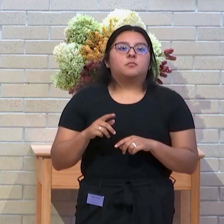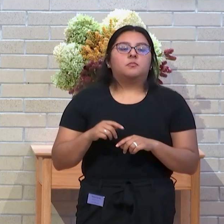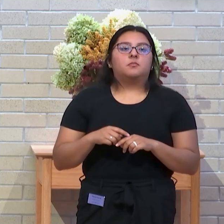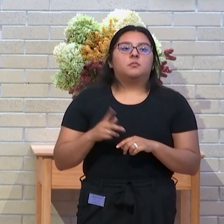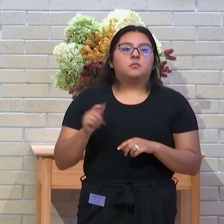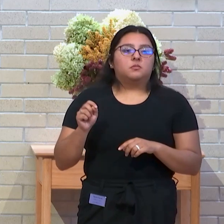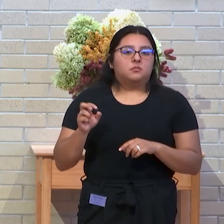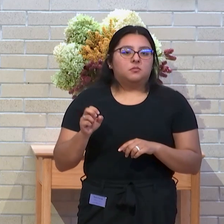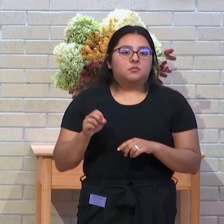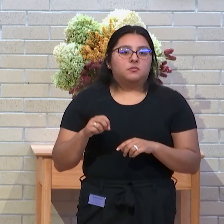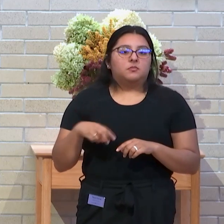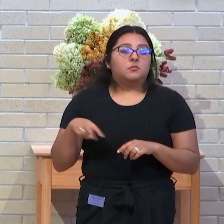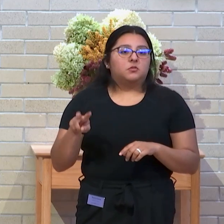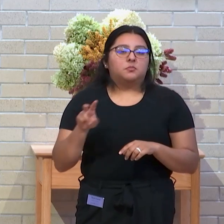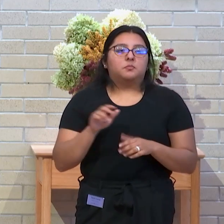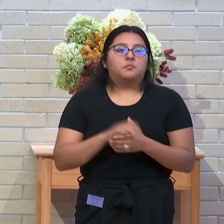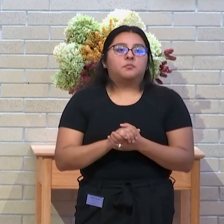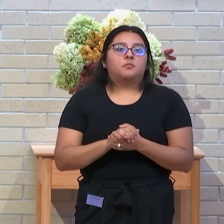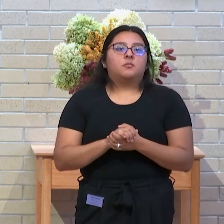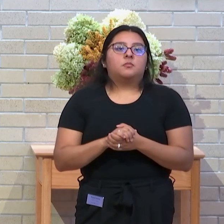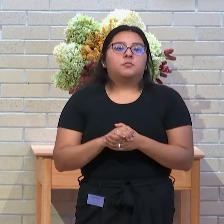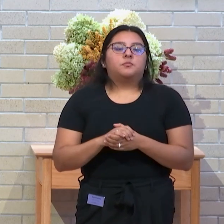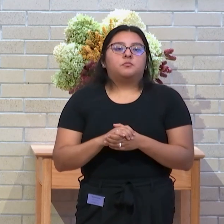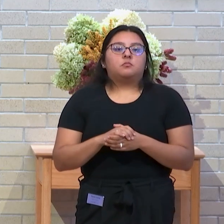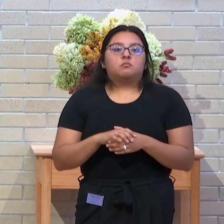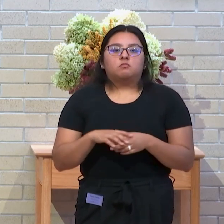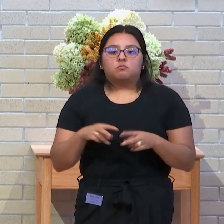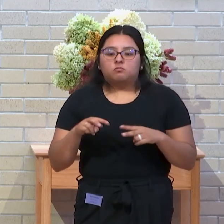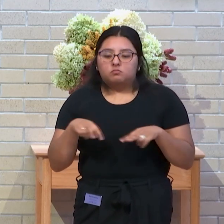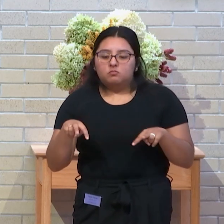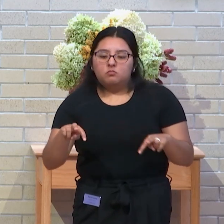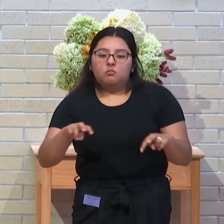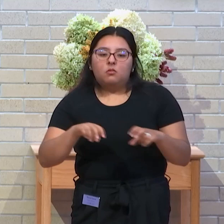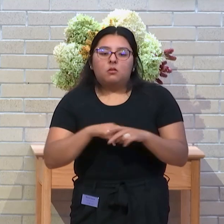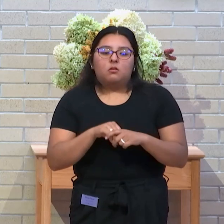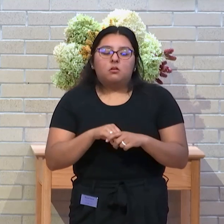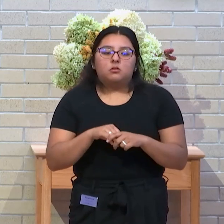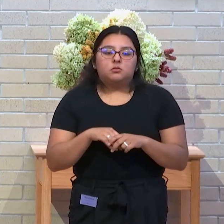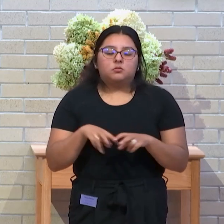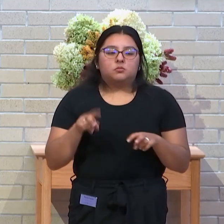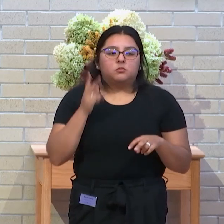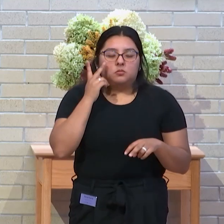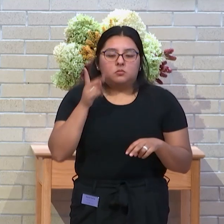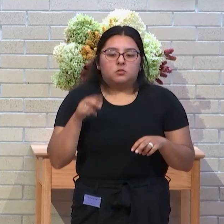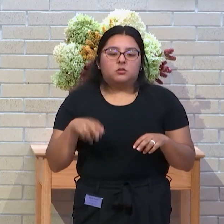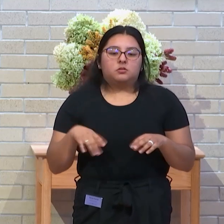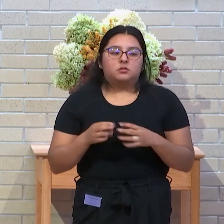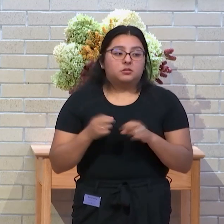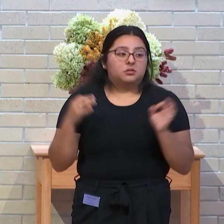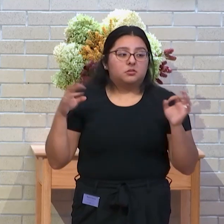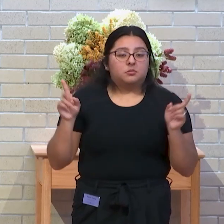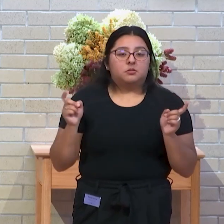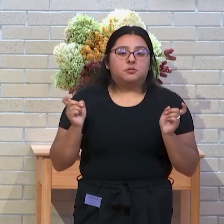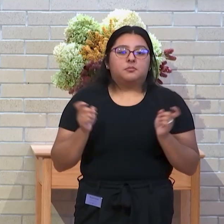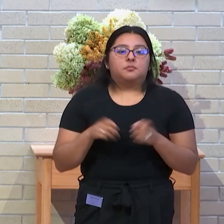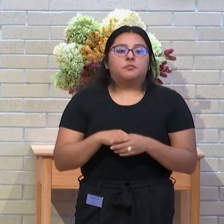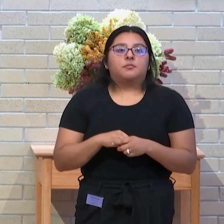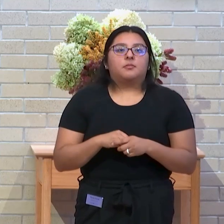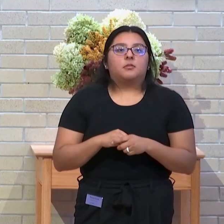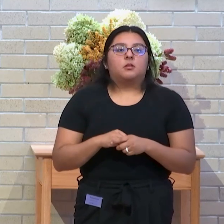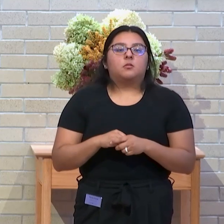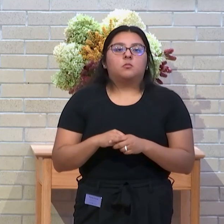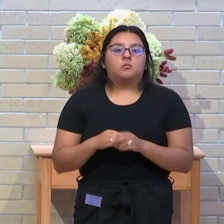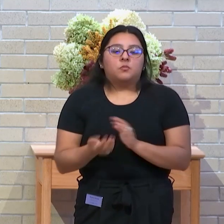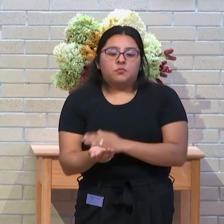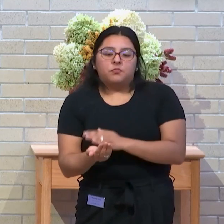the houses surrounding the courtyard and watched the ceremony taking place below. The ceremony started at dawn and went on till